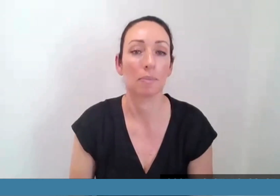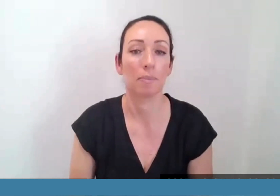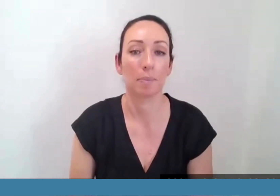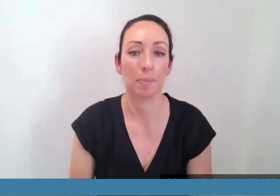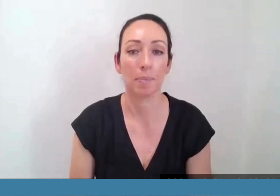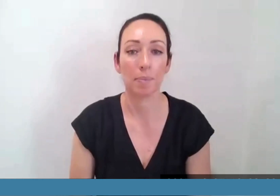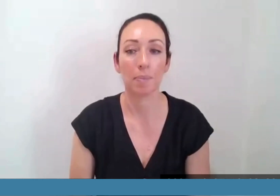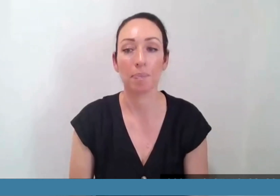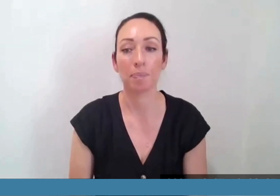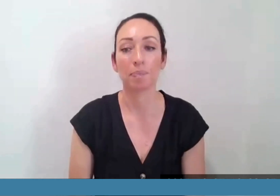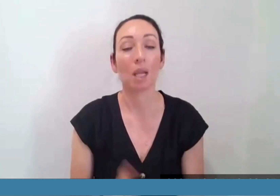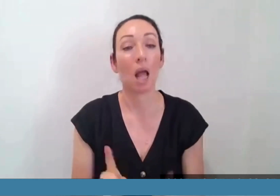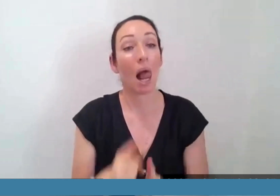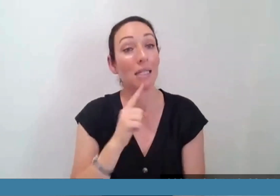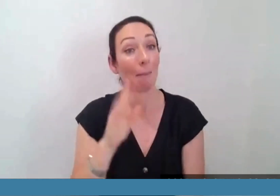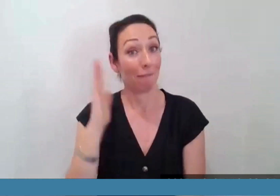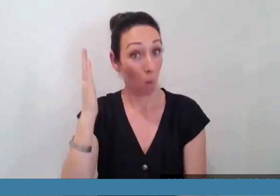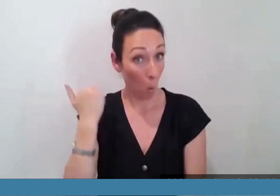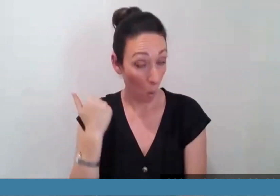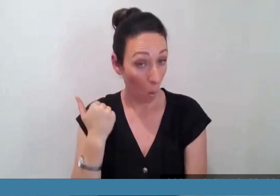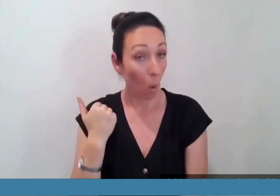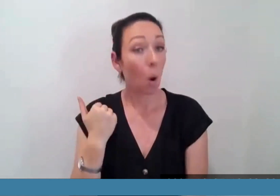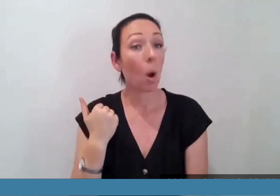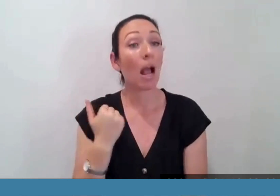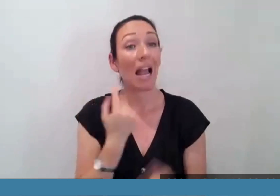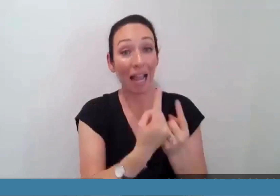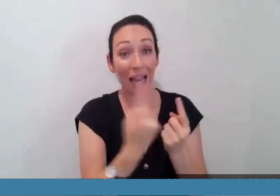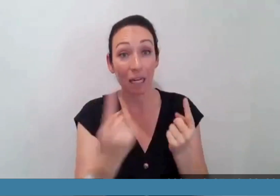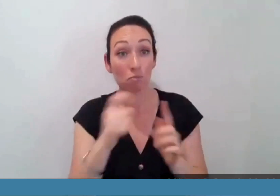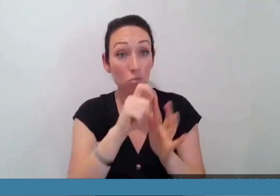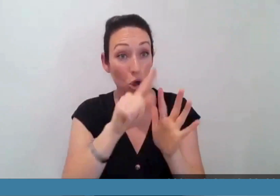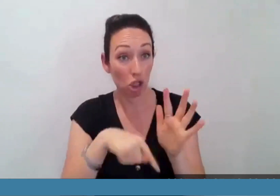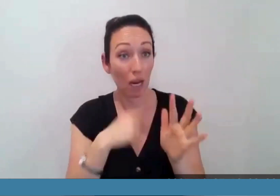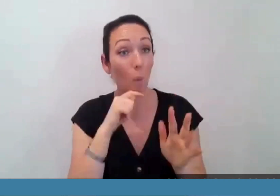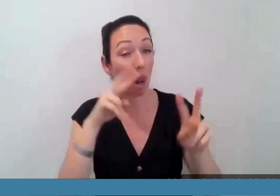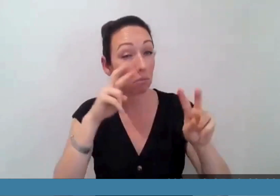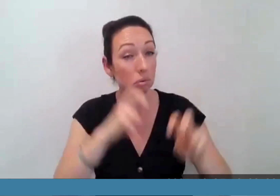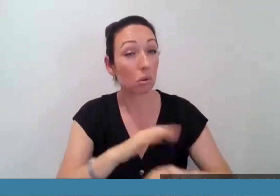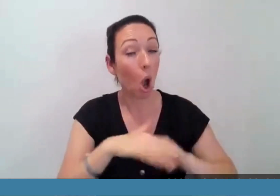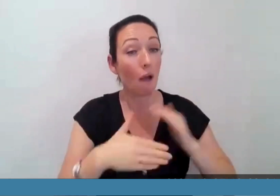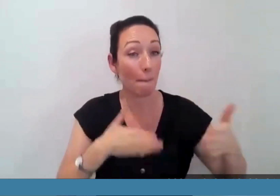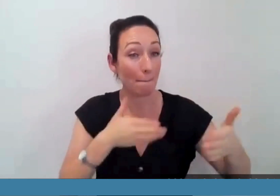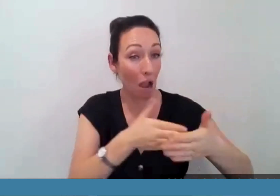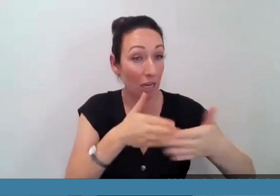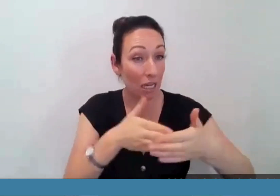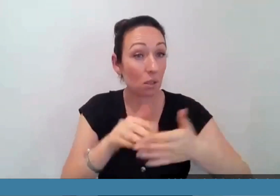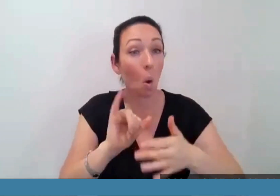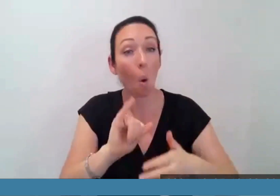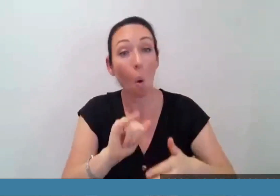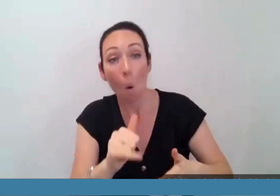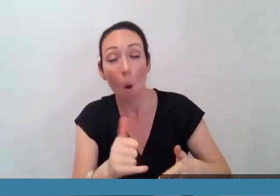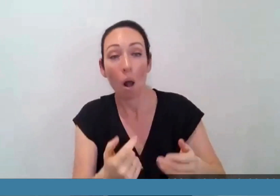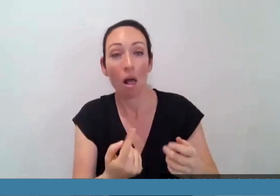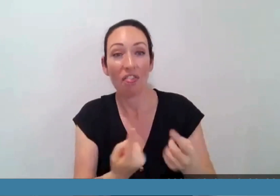As mentioned earlier, each project should explore barriers or enablers for providers to deliver best